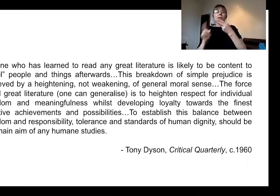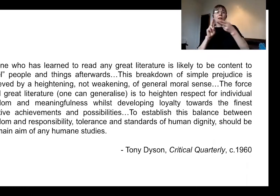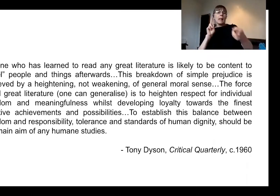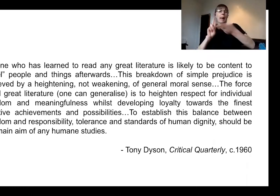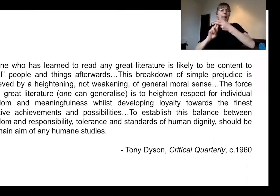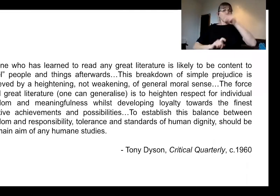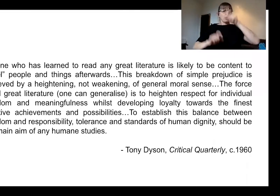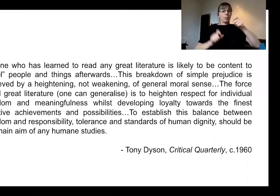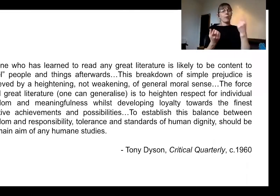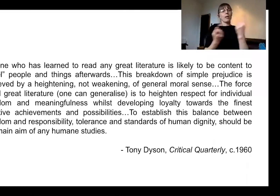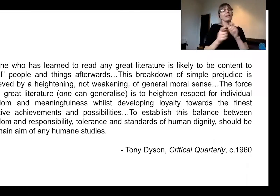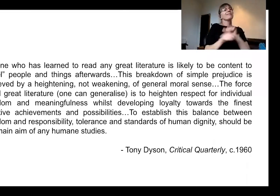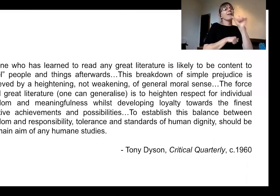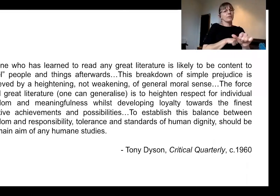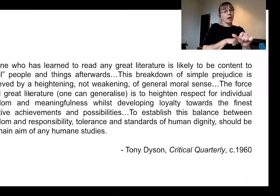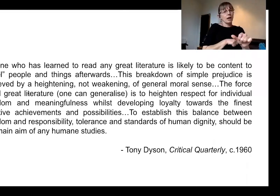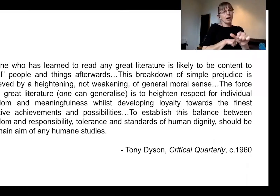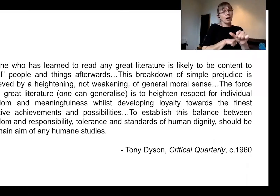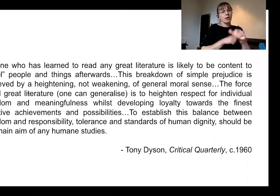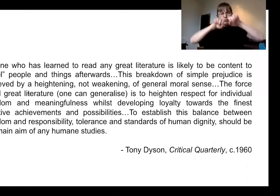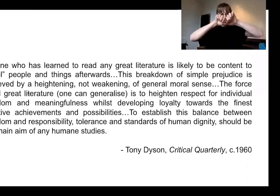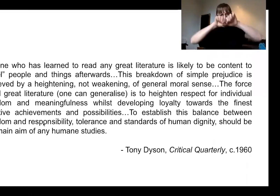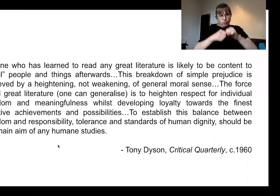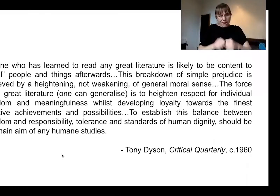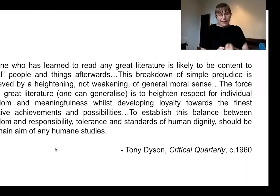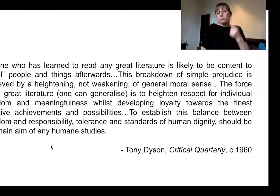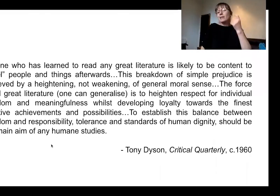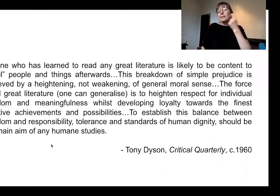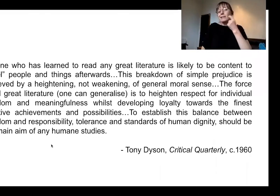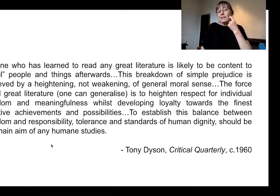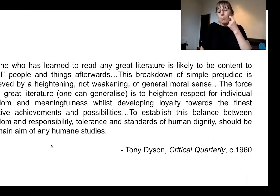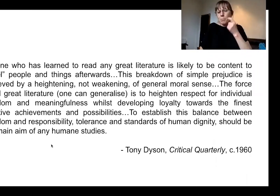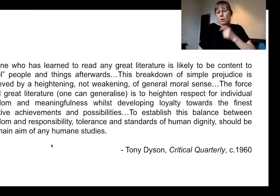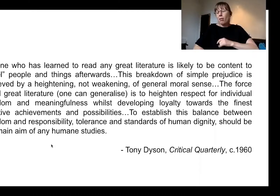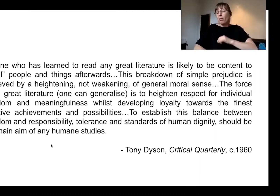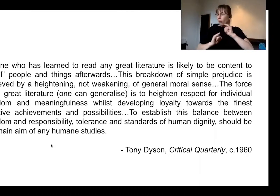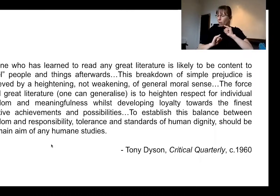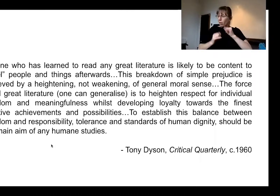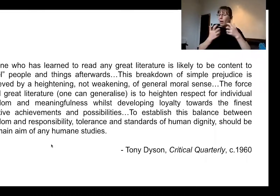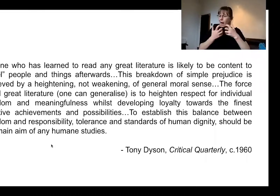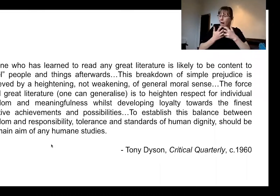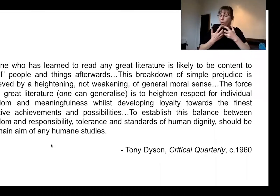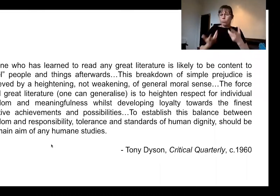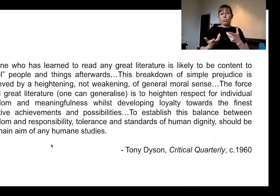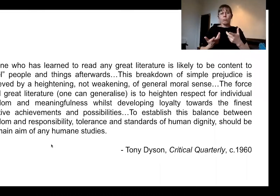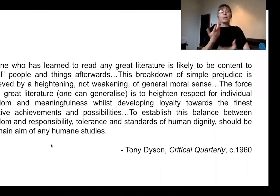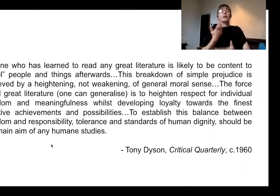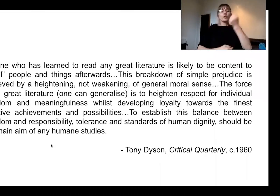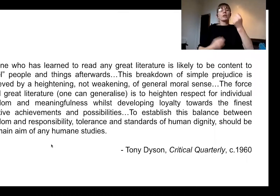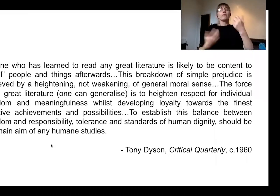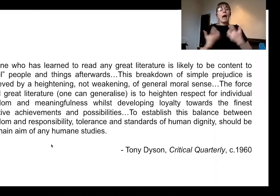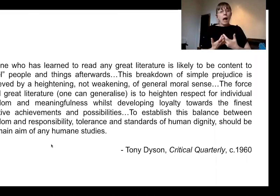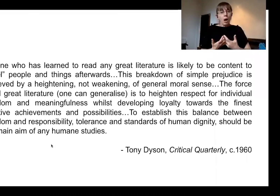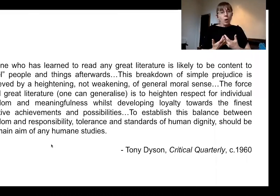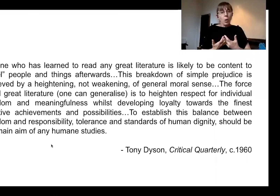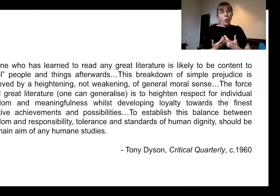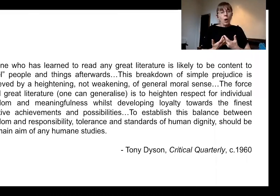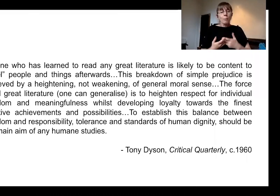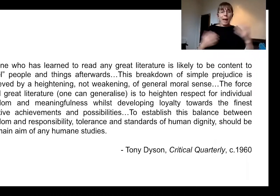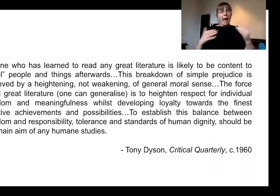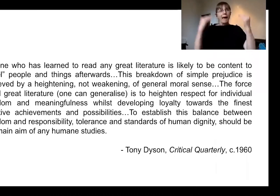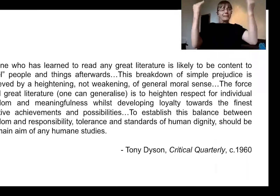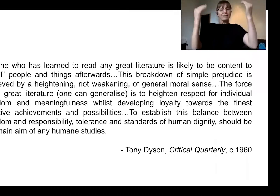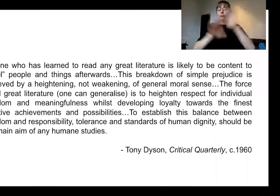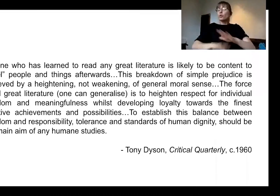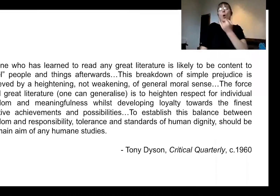things afterwards. This breakdown of simple prejudice is achieved by a heightening, not weakening,